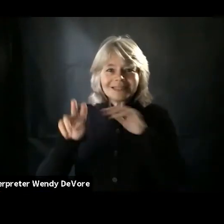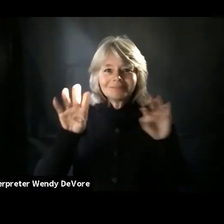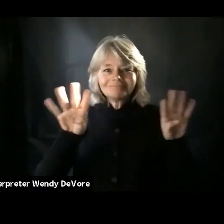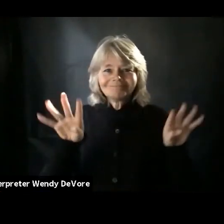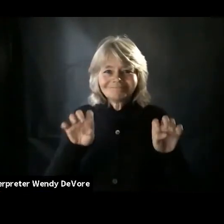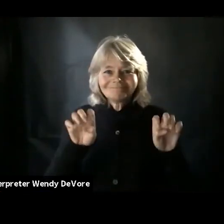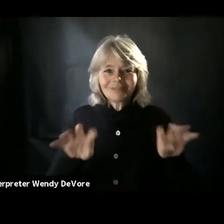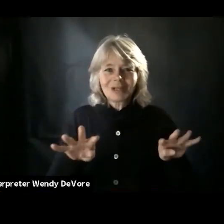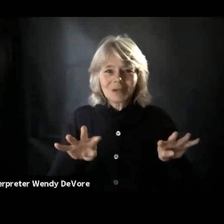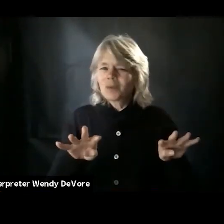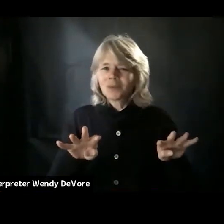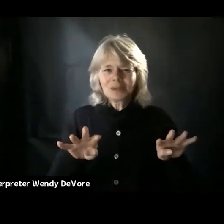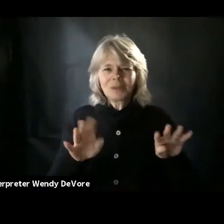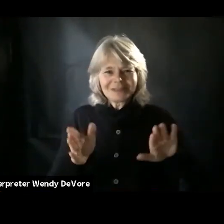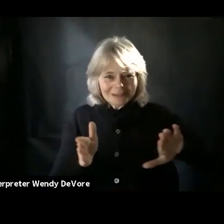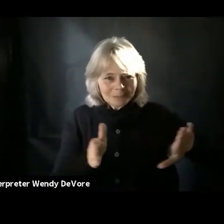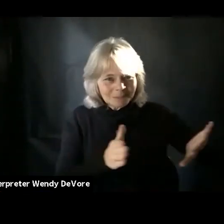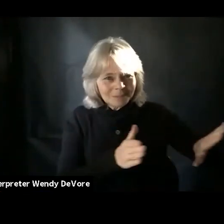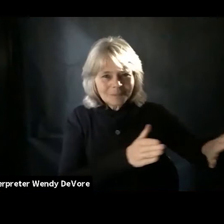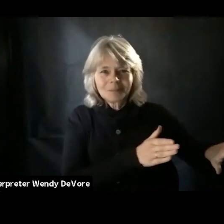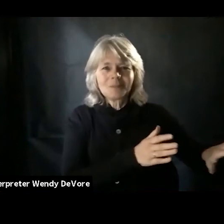pray to God.